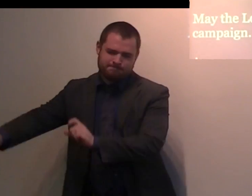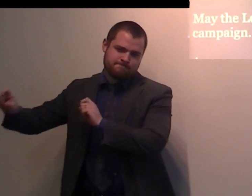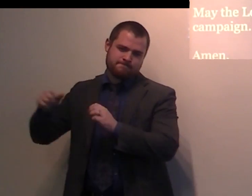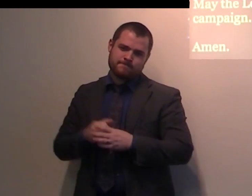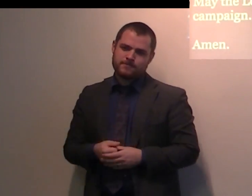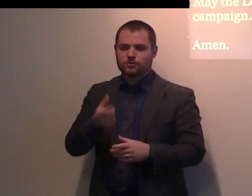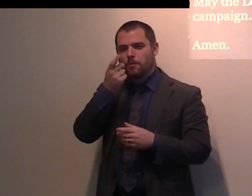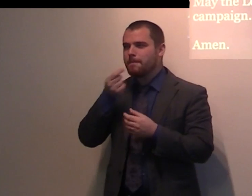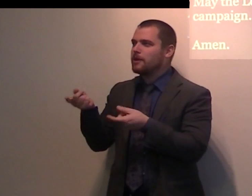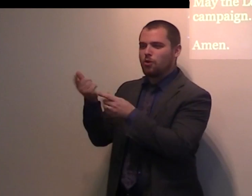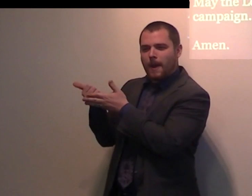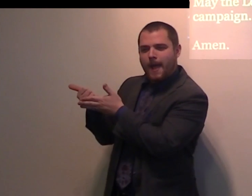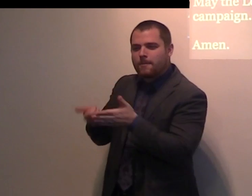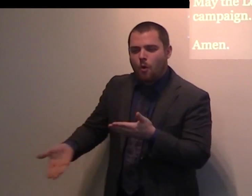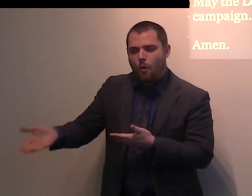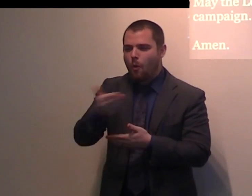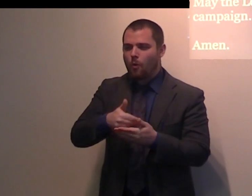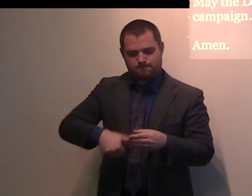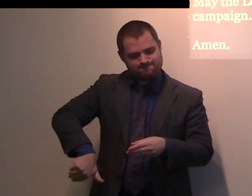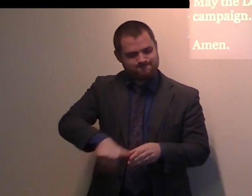May the Lord help us all to fight in